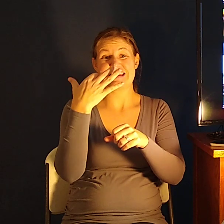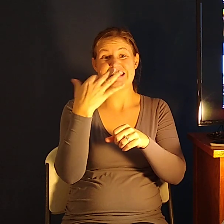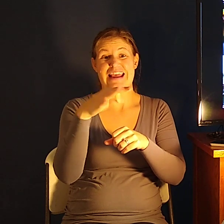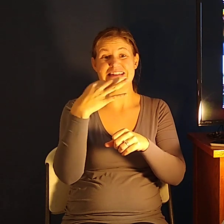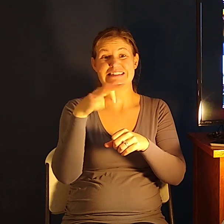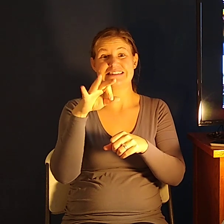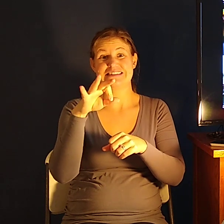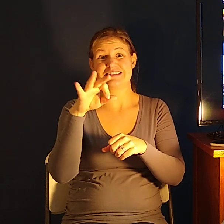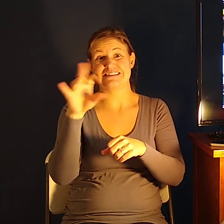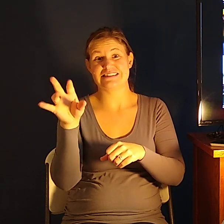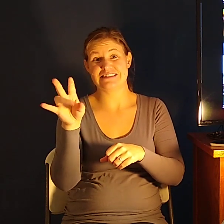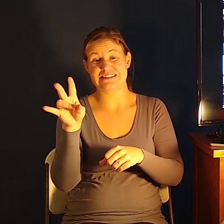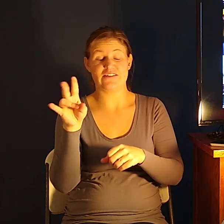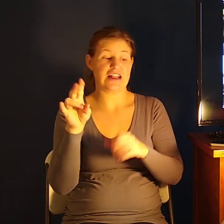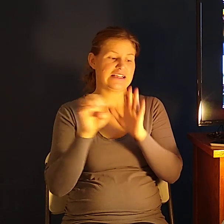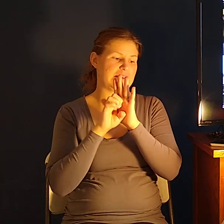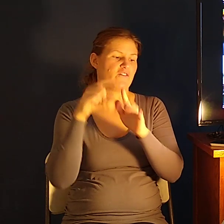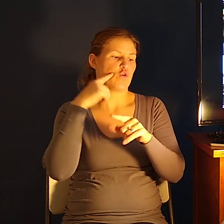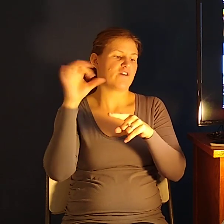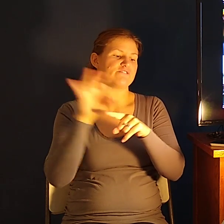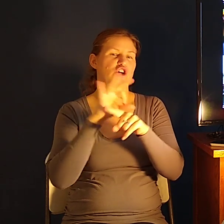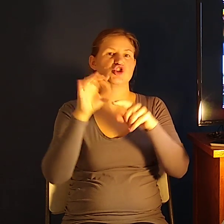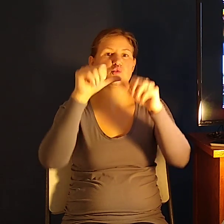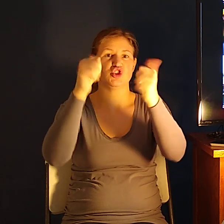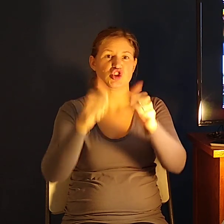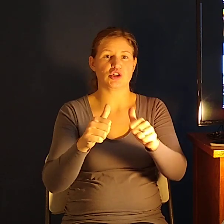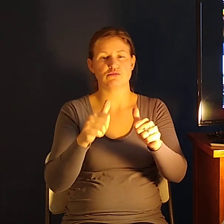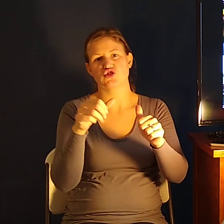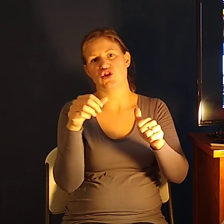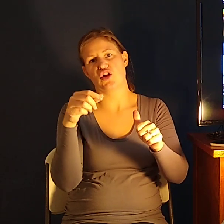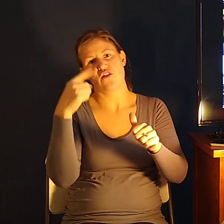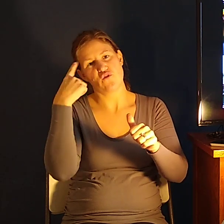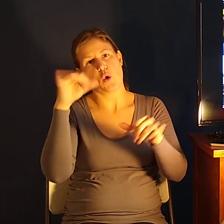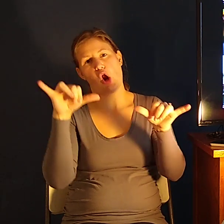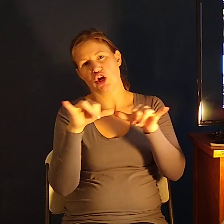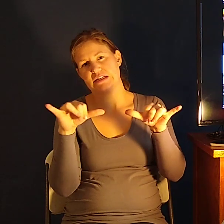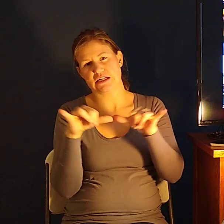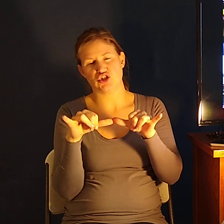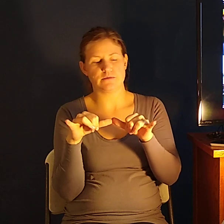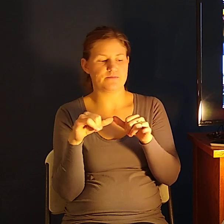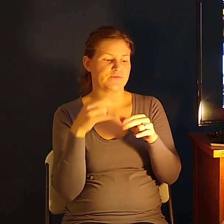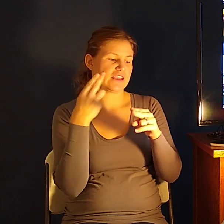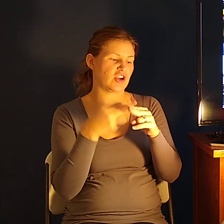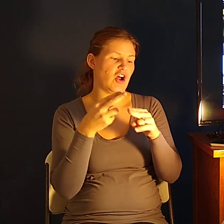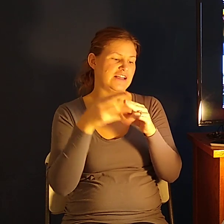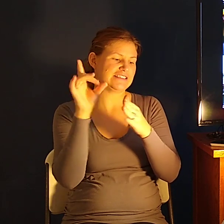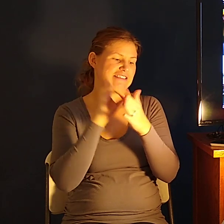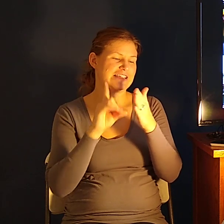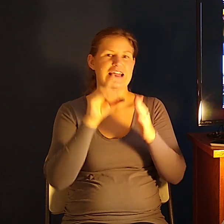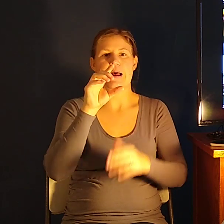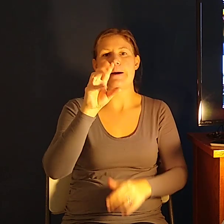an example of functional sculpture as architecture. He calls the design a metallic